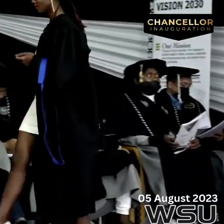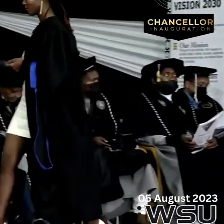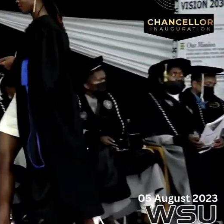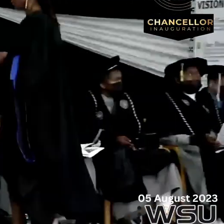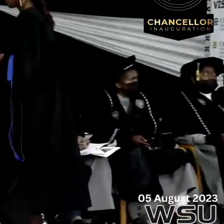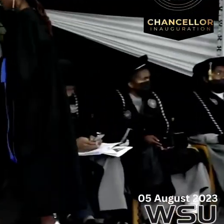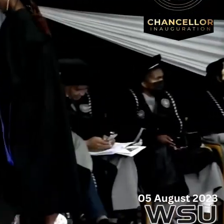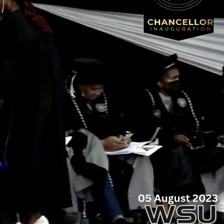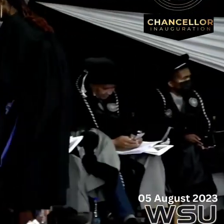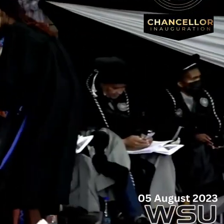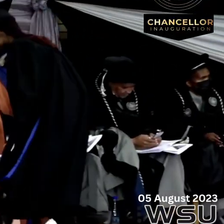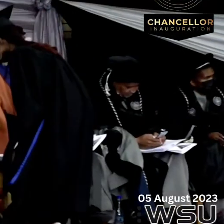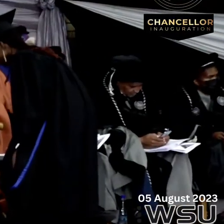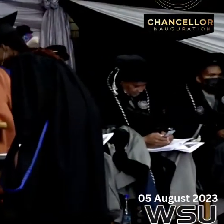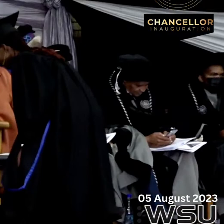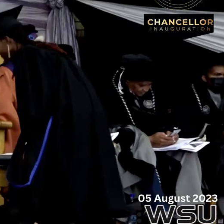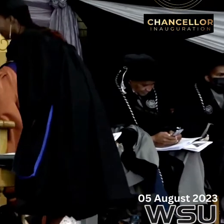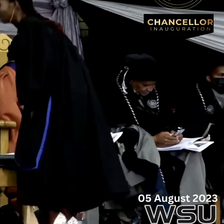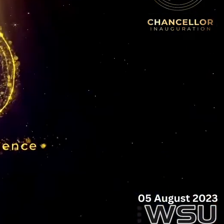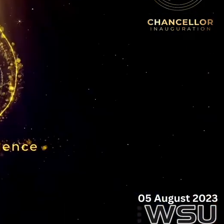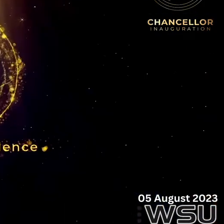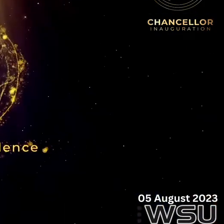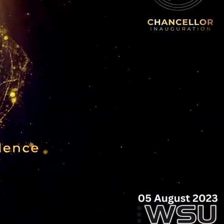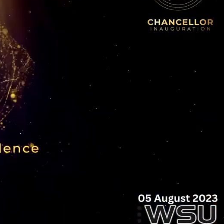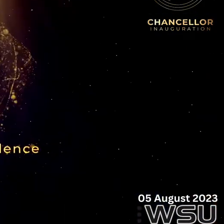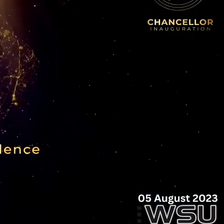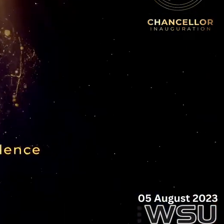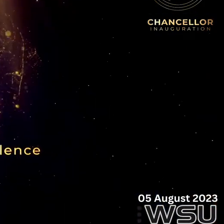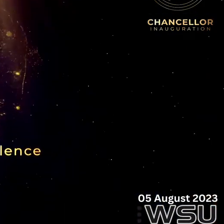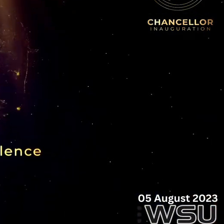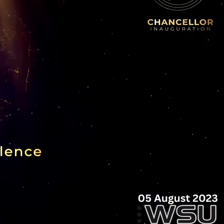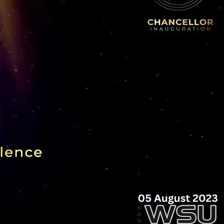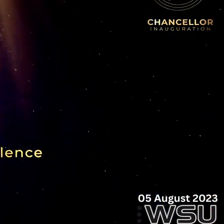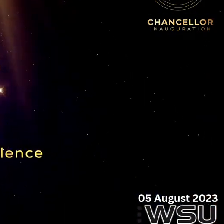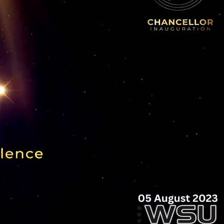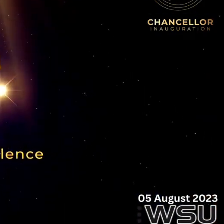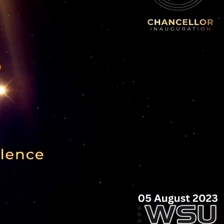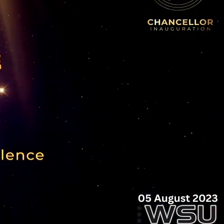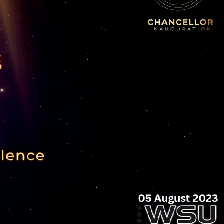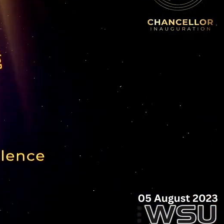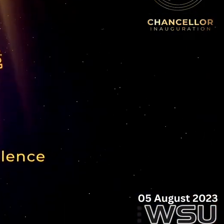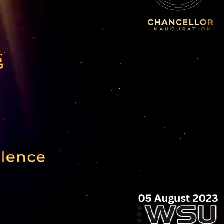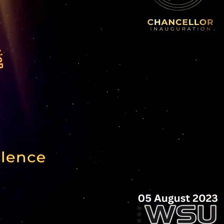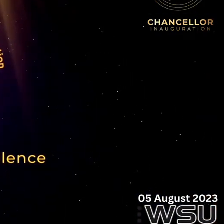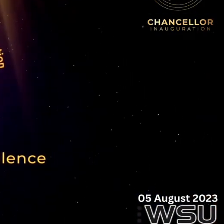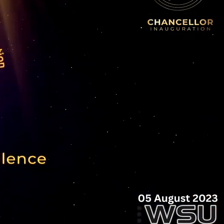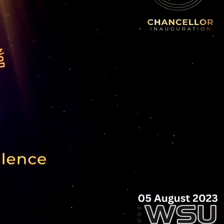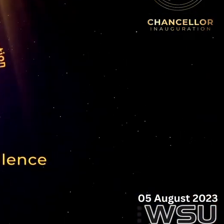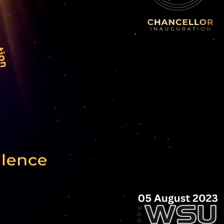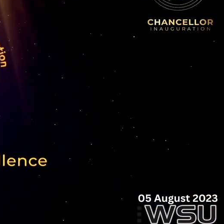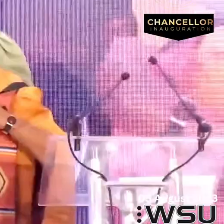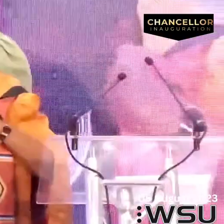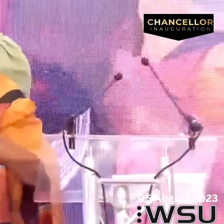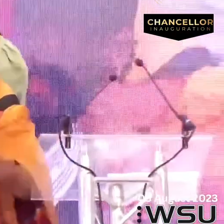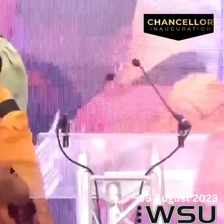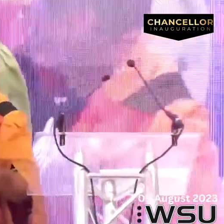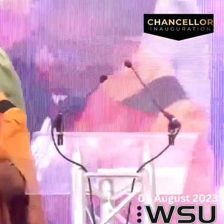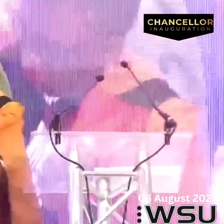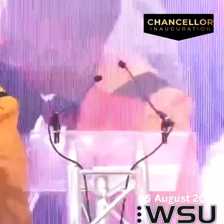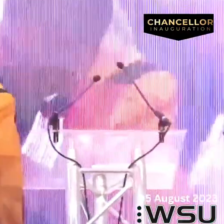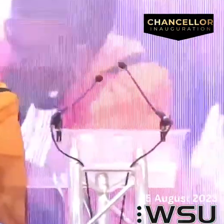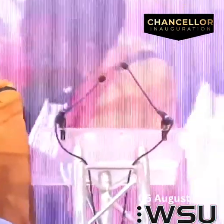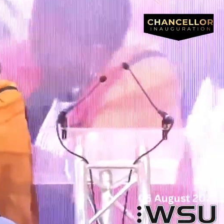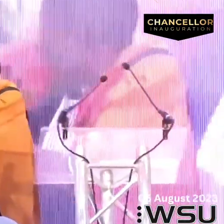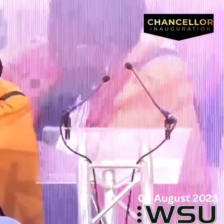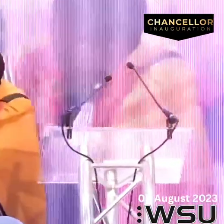has led the university to achieve remarkable milestones in the past few years. With visionary leadership,